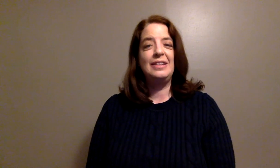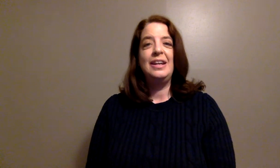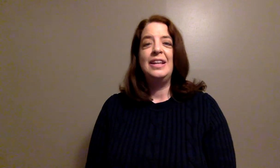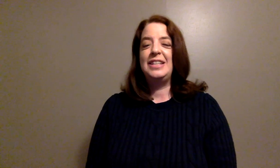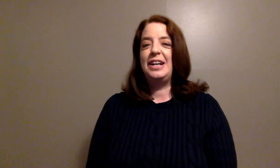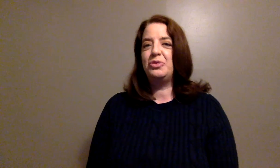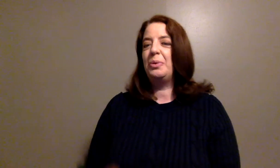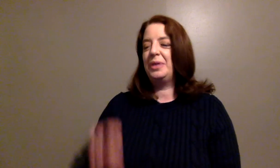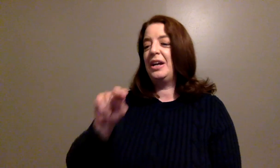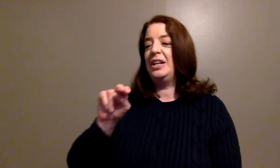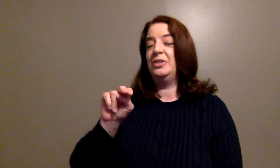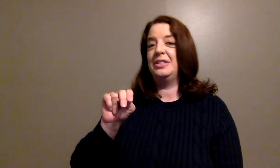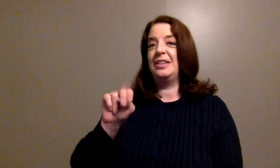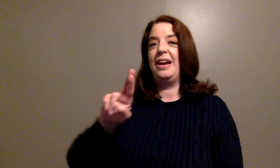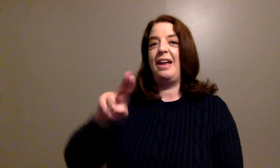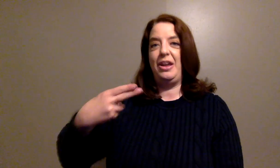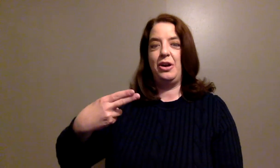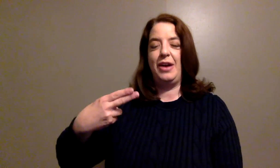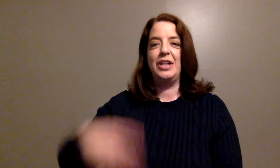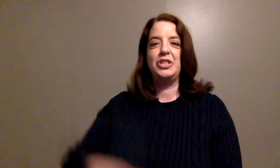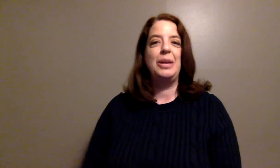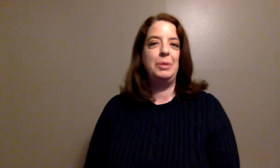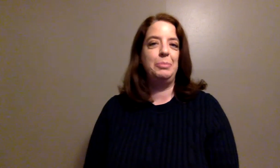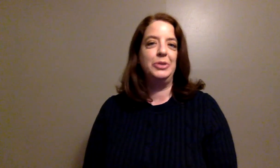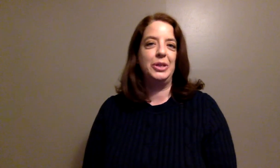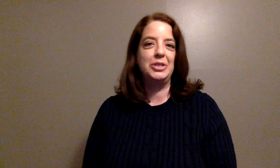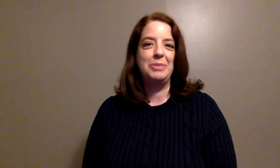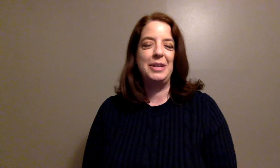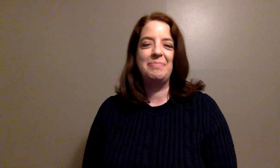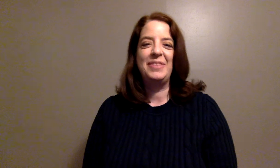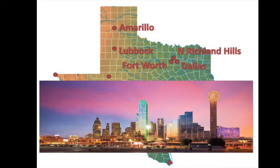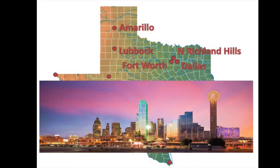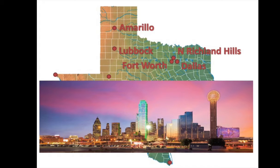the Dallas-Fort Worth area, you can sign NRH and people know what you mean.